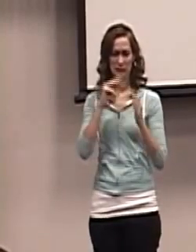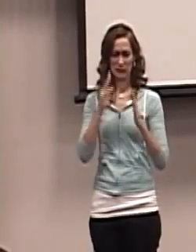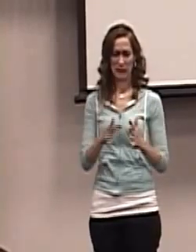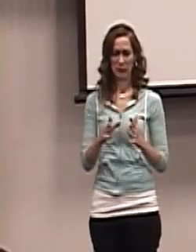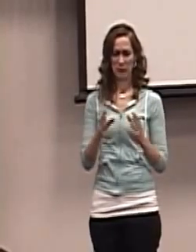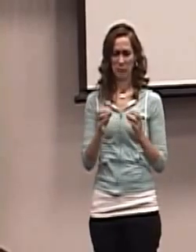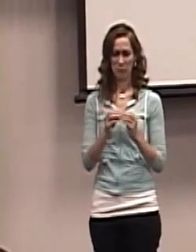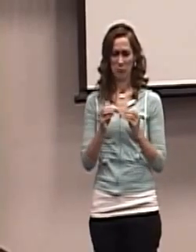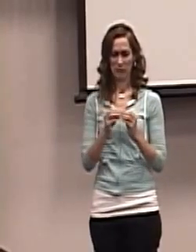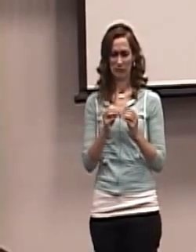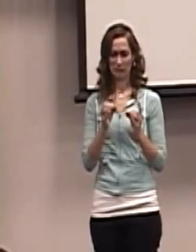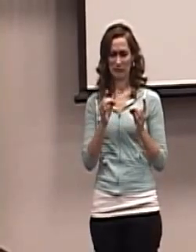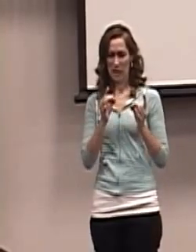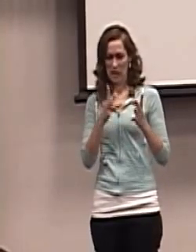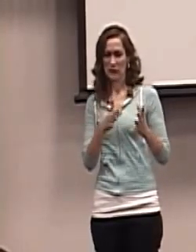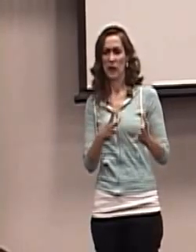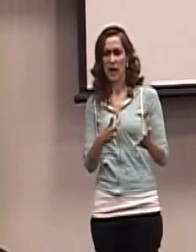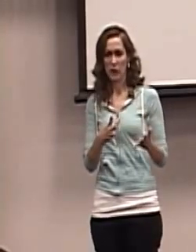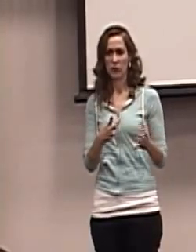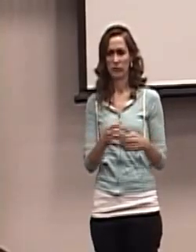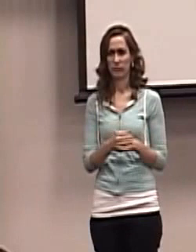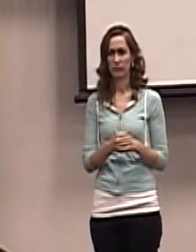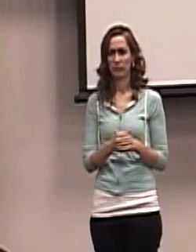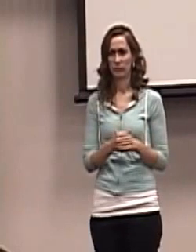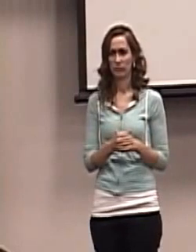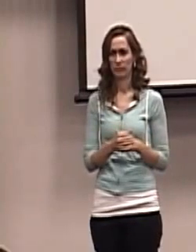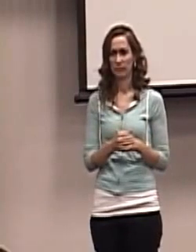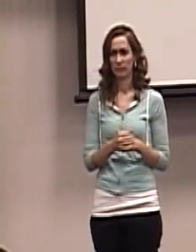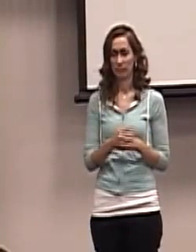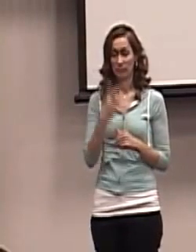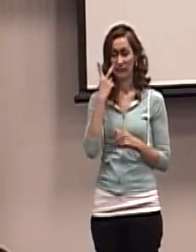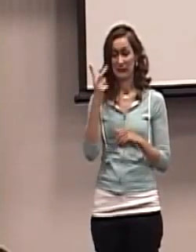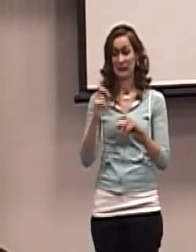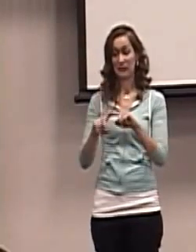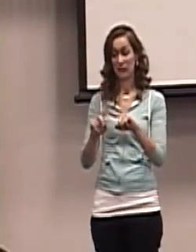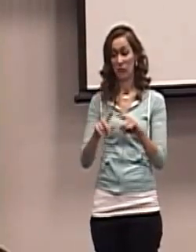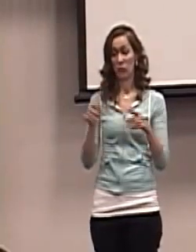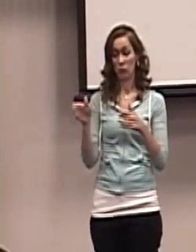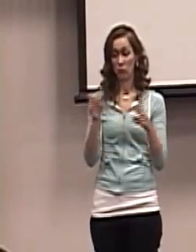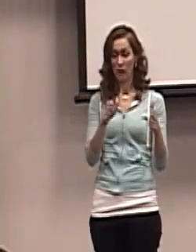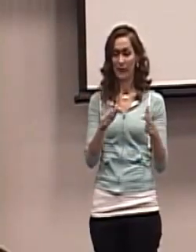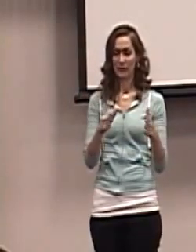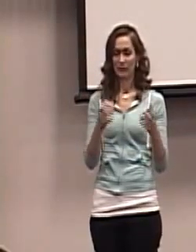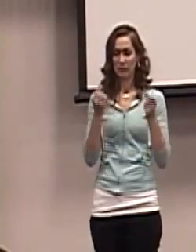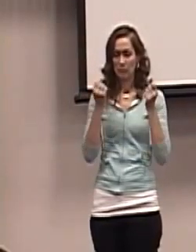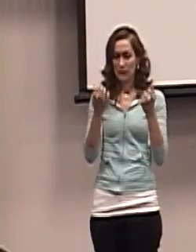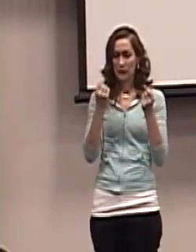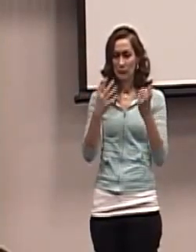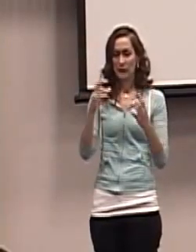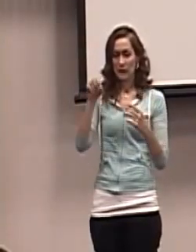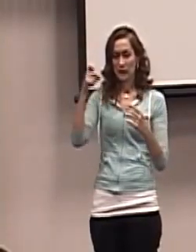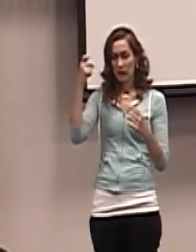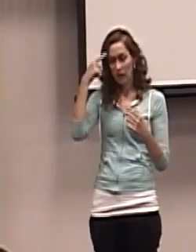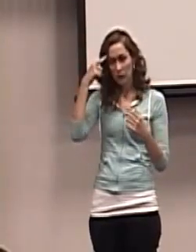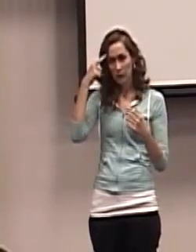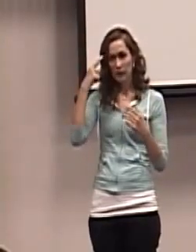hostility that exhibits itself in a variety of ways: government restrictions, social